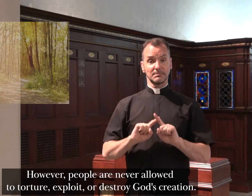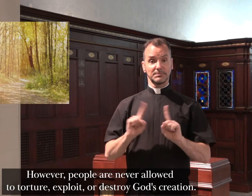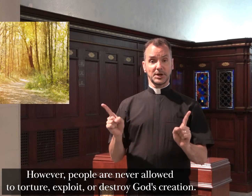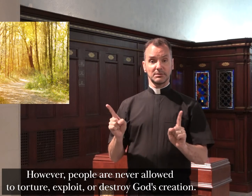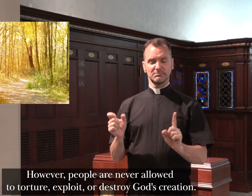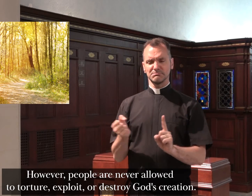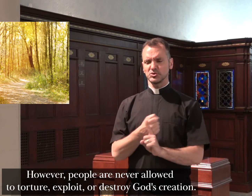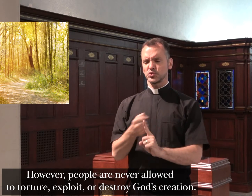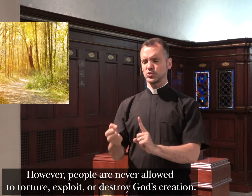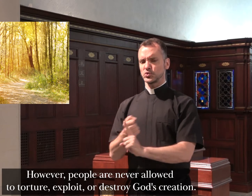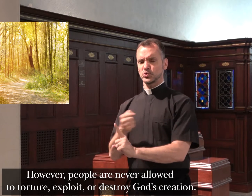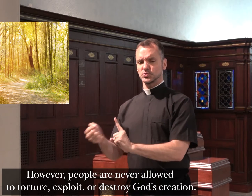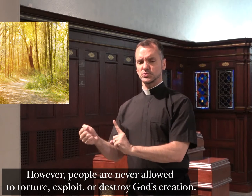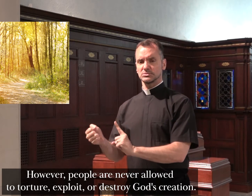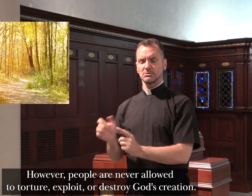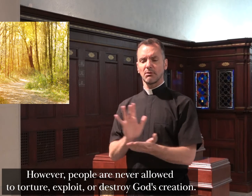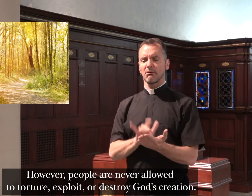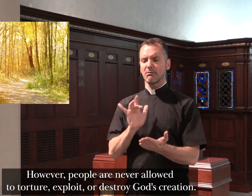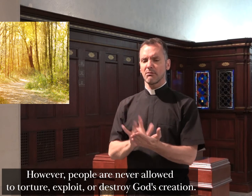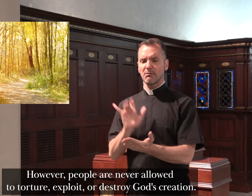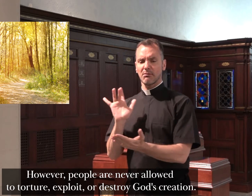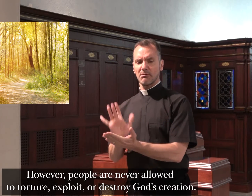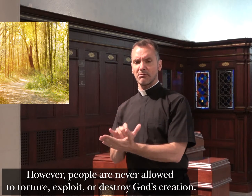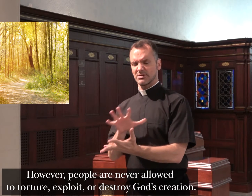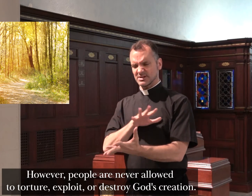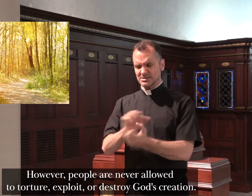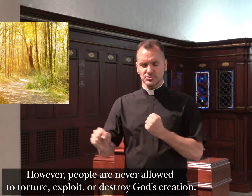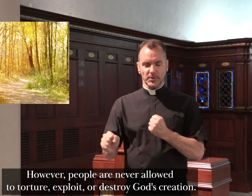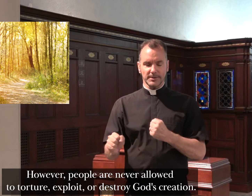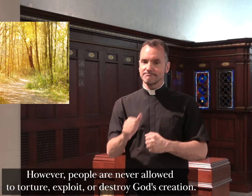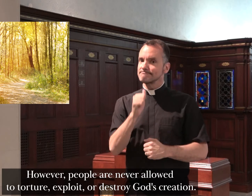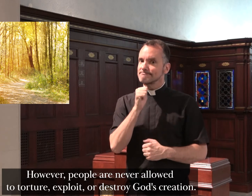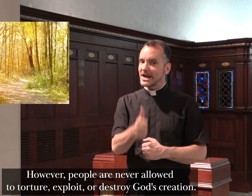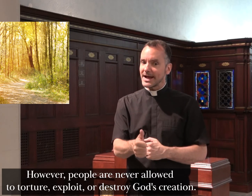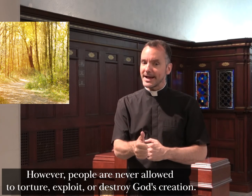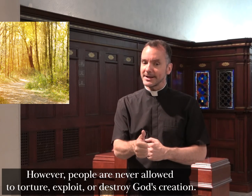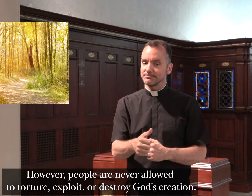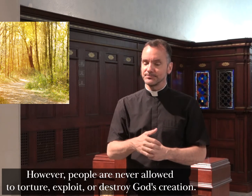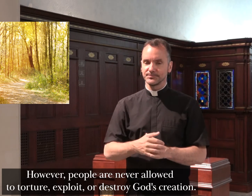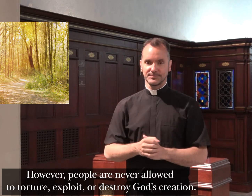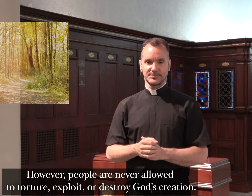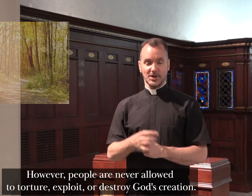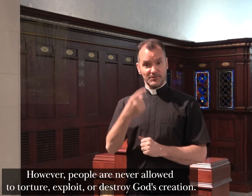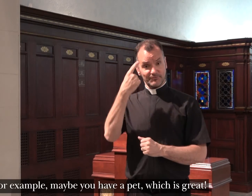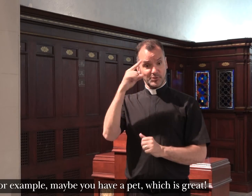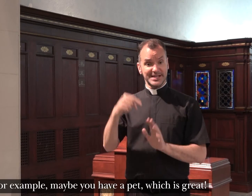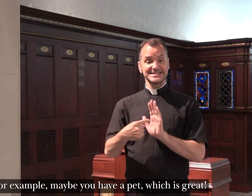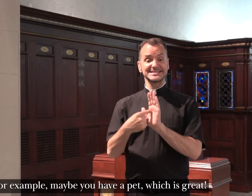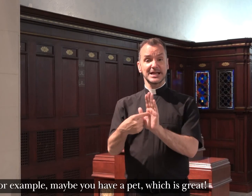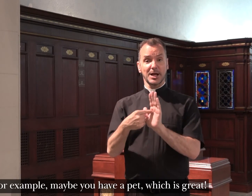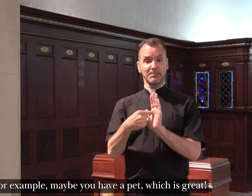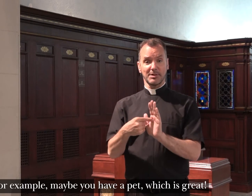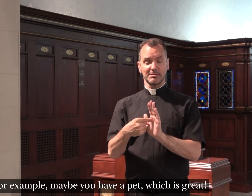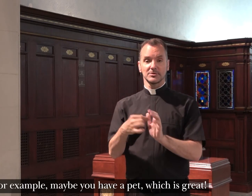However, people are never allowed to torture, exploit, or destroy God's creation. For example,